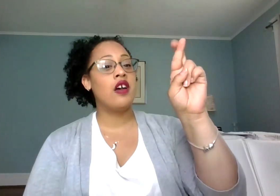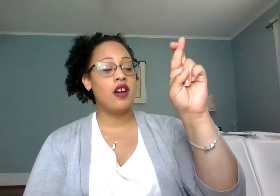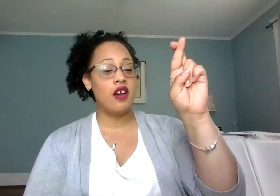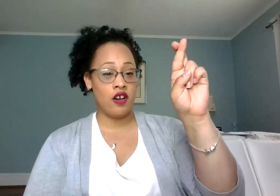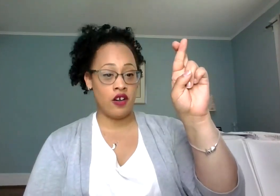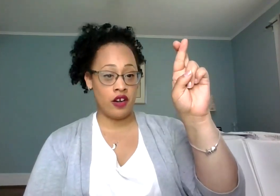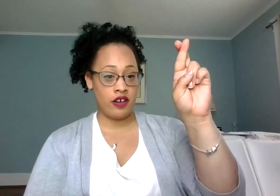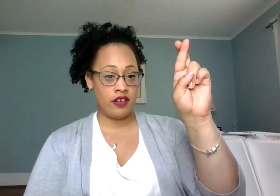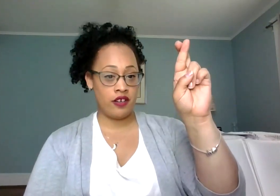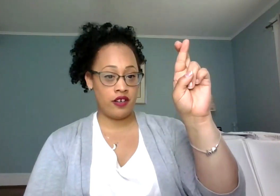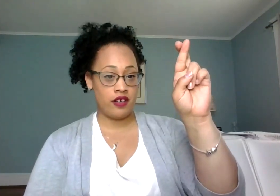R,